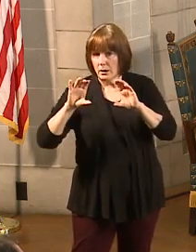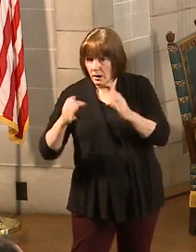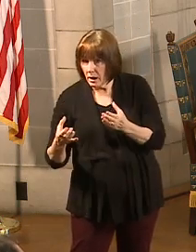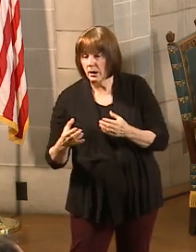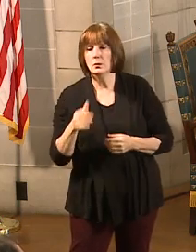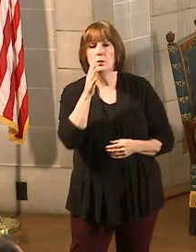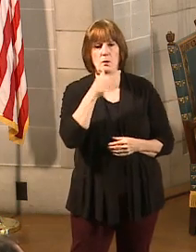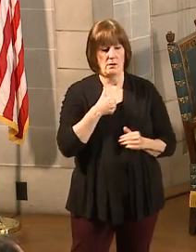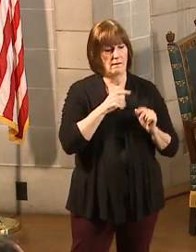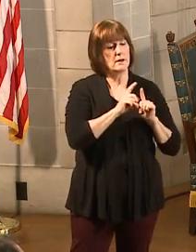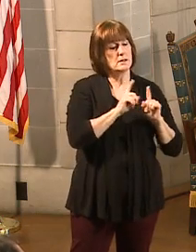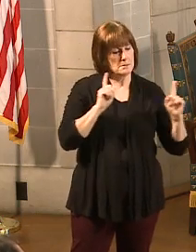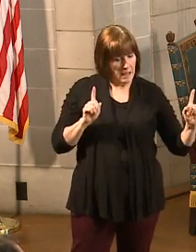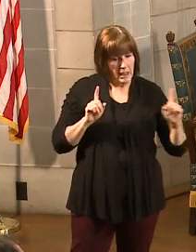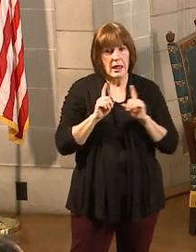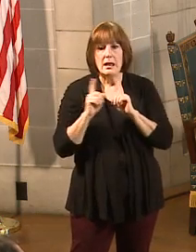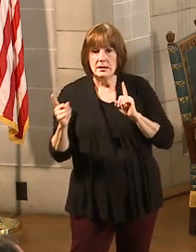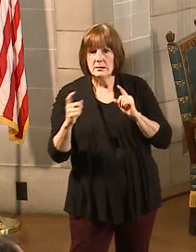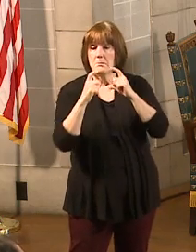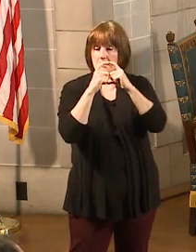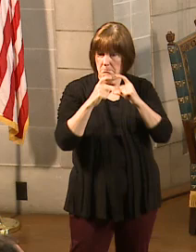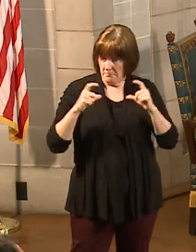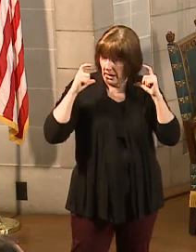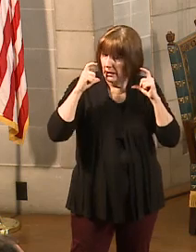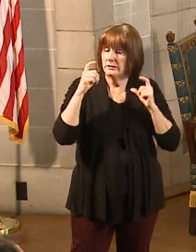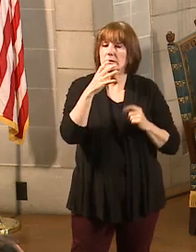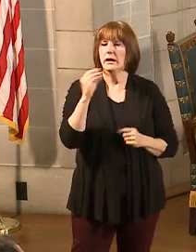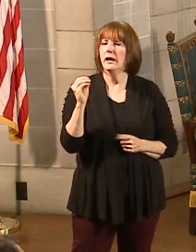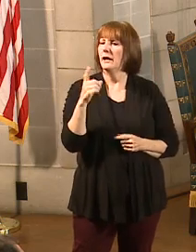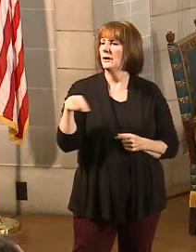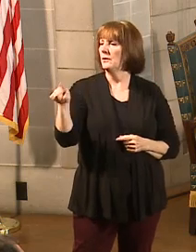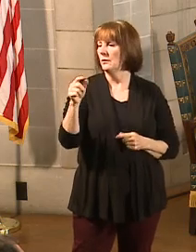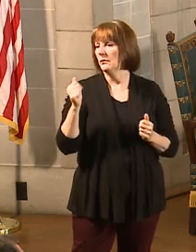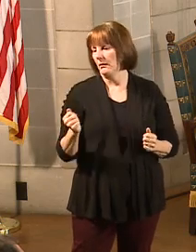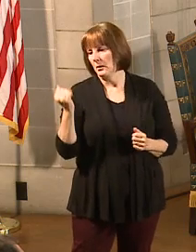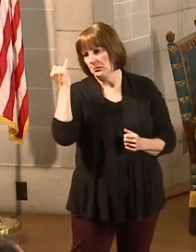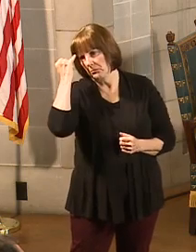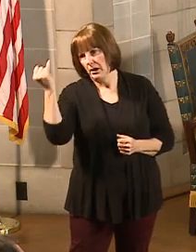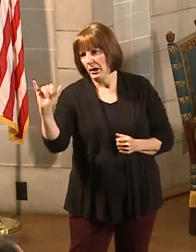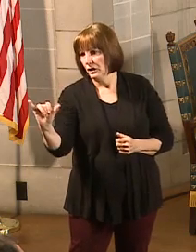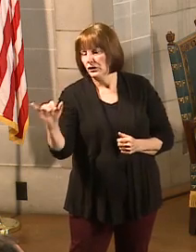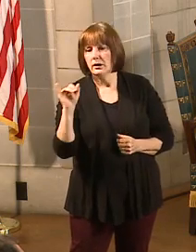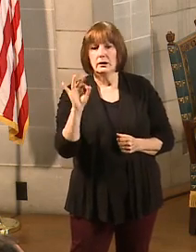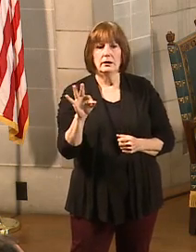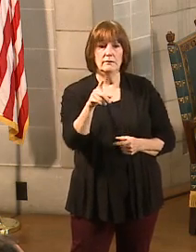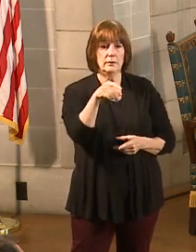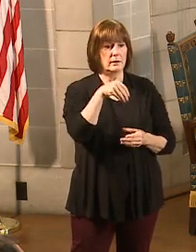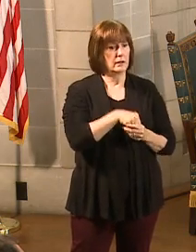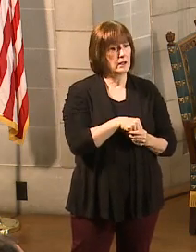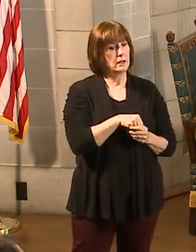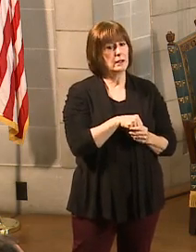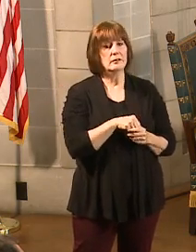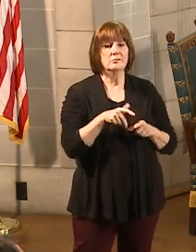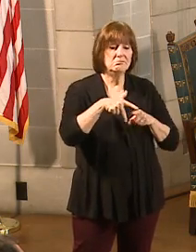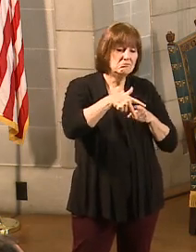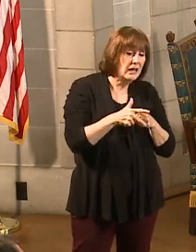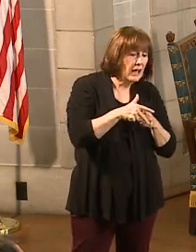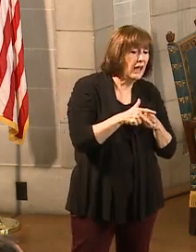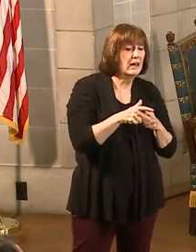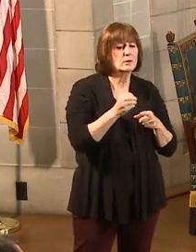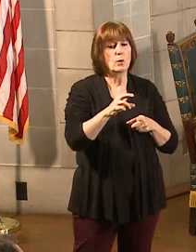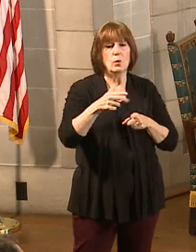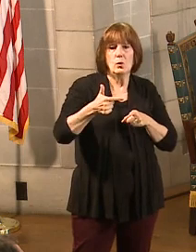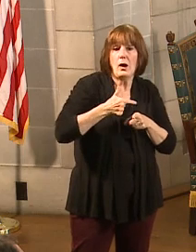be spacing, there will be masks, and as you might imagine, if you're in a diesel mechanics class or a